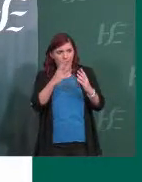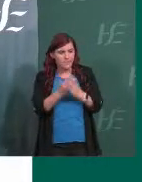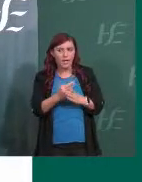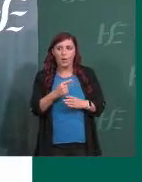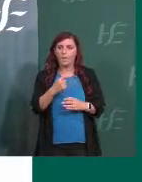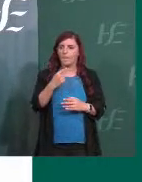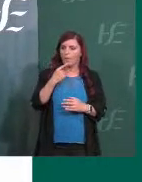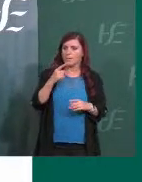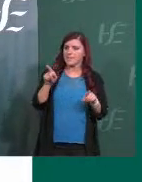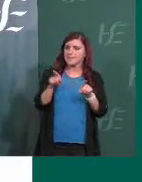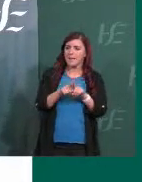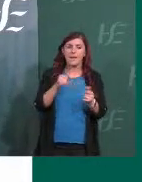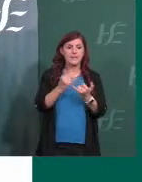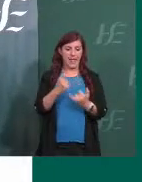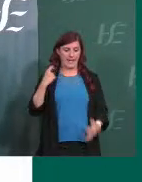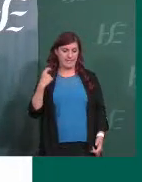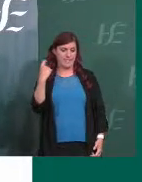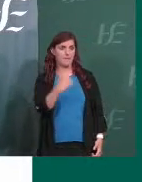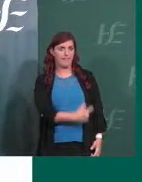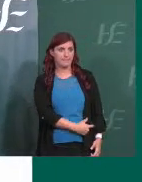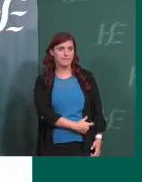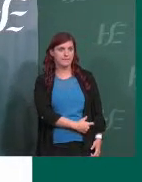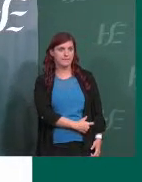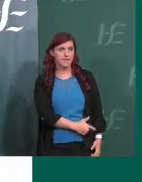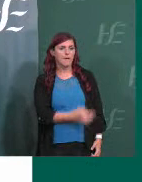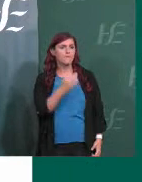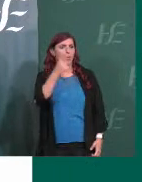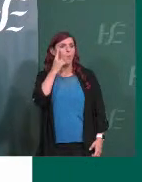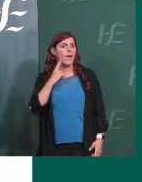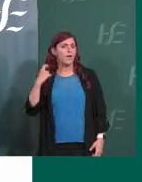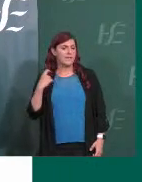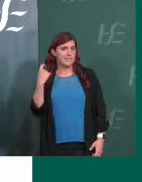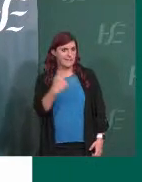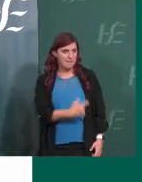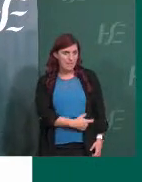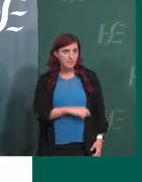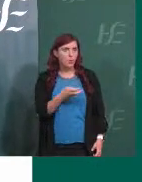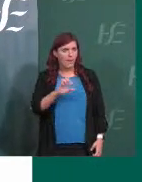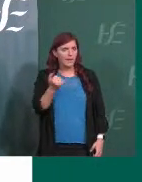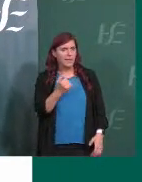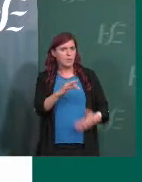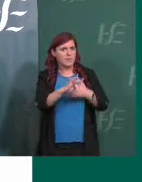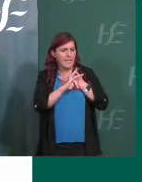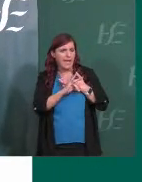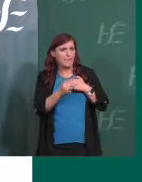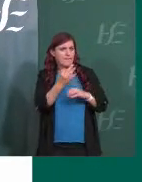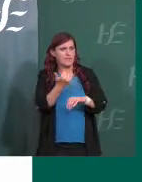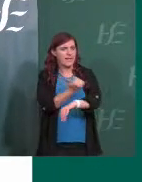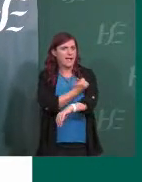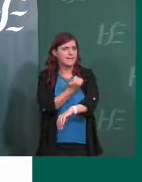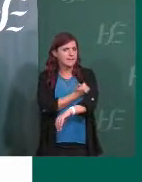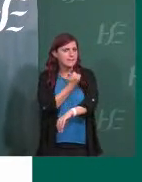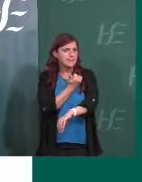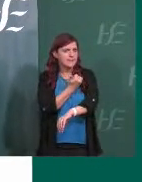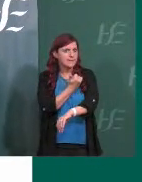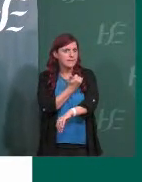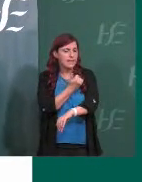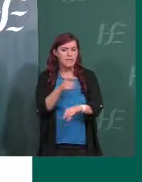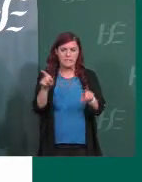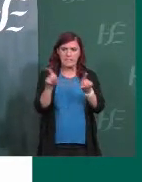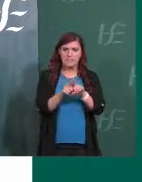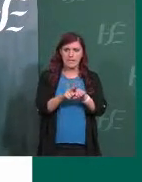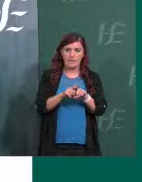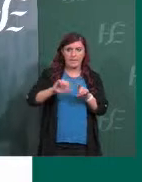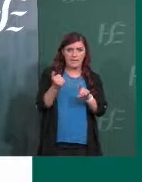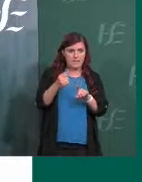like a seatbelt. If you wear your seatbelt, it helps to keep you safe if there's an accident. If you wear your seatbelt, it helps to keep everybody else in the car